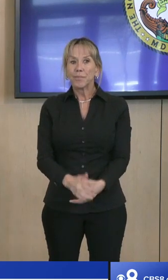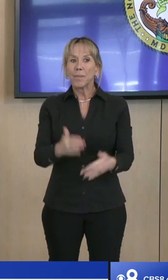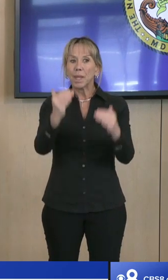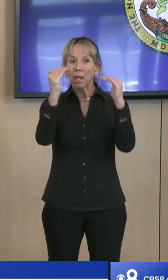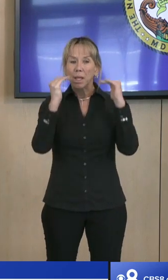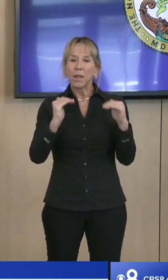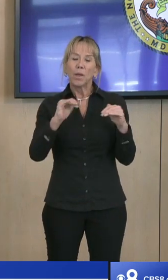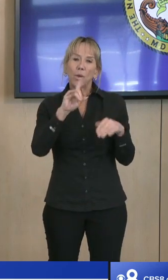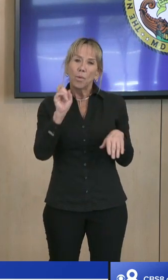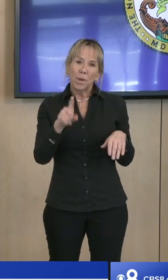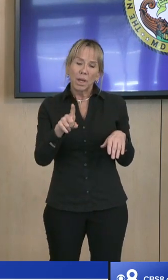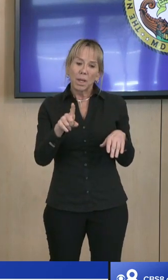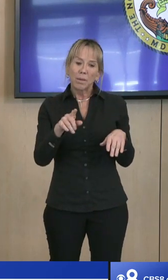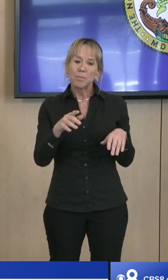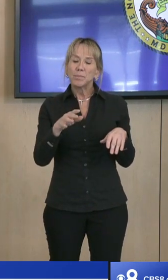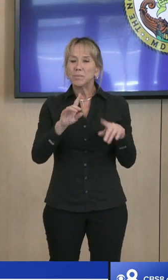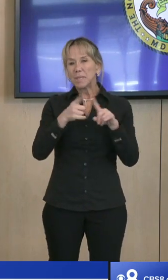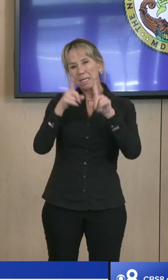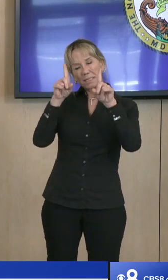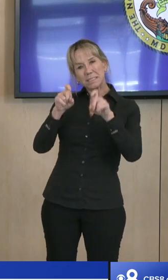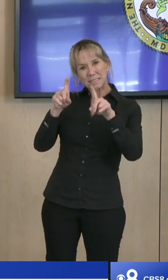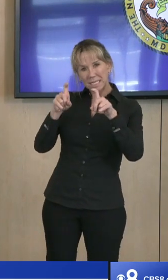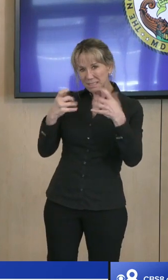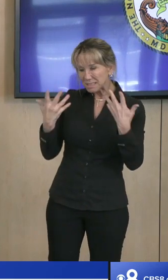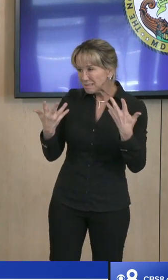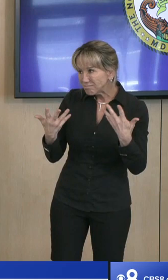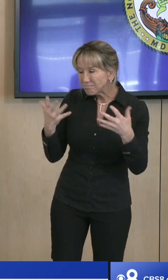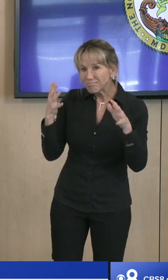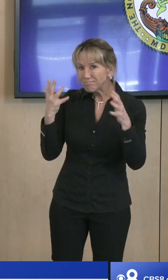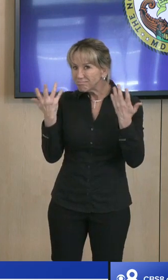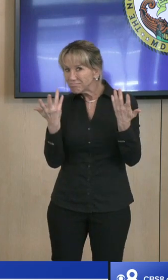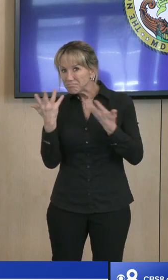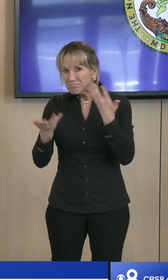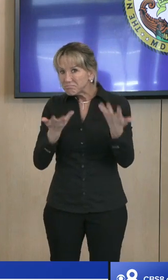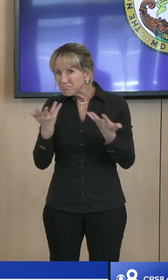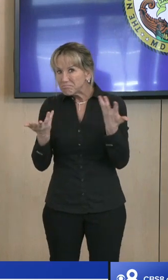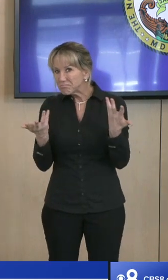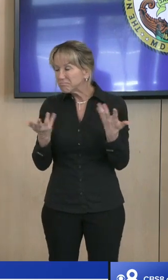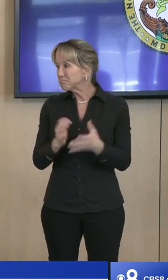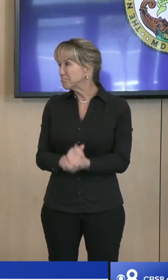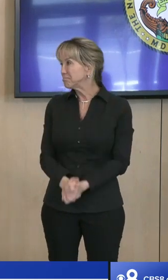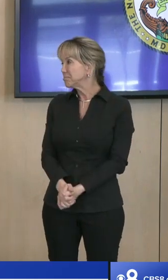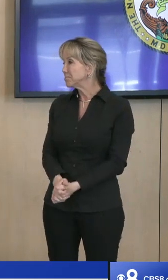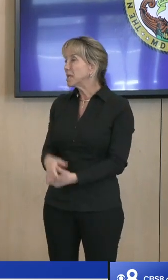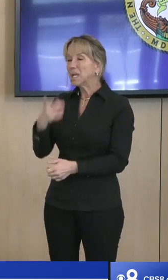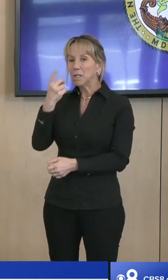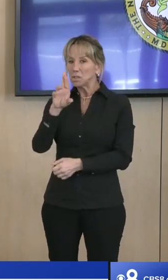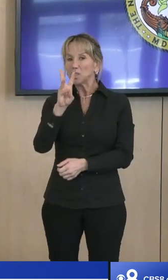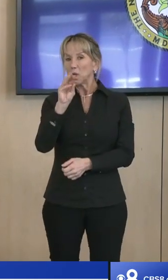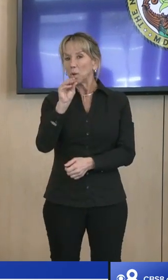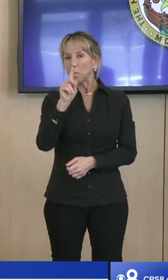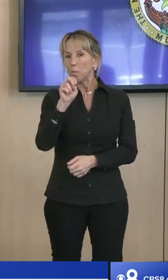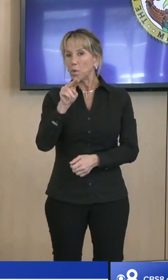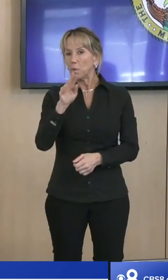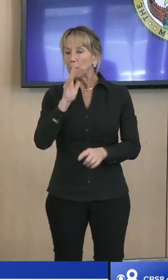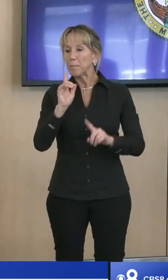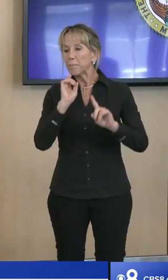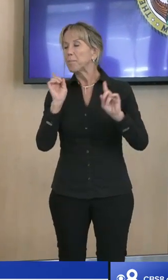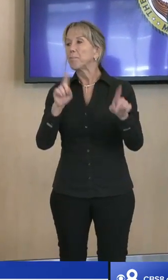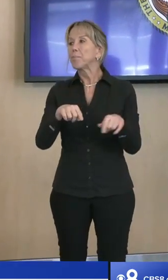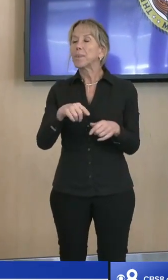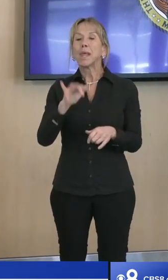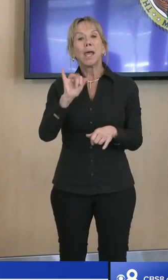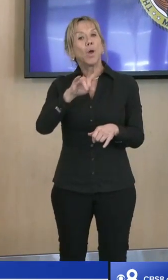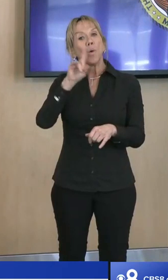The next question has to do with testing capacity, and Dr. Wooten will answer that question. Thank you, Chairman Cox. This question is